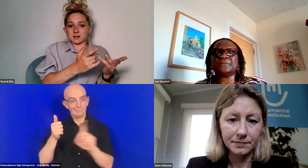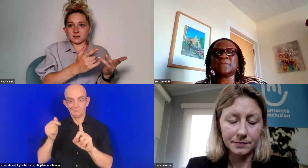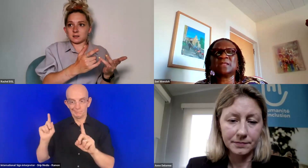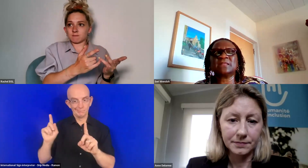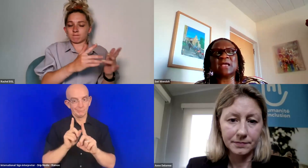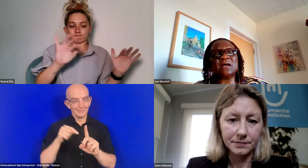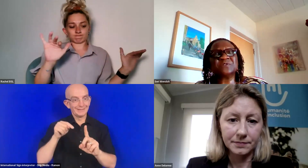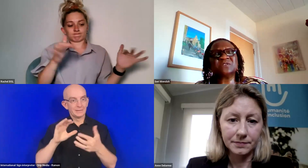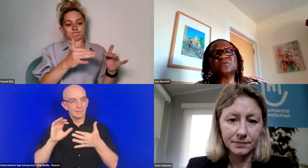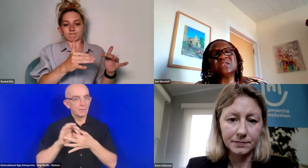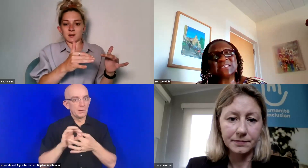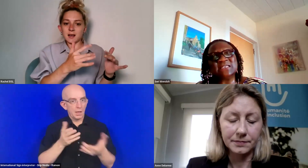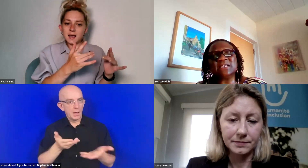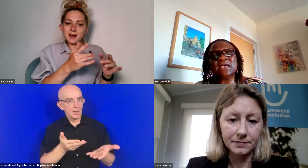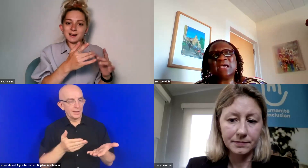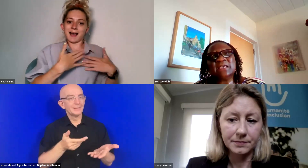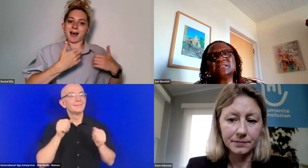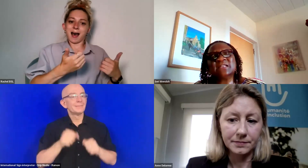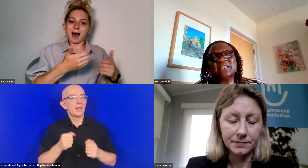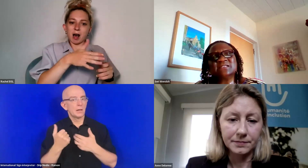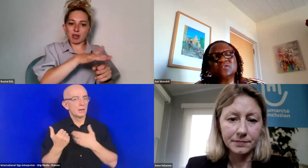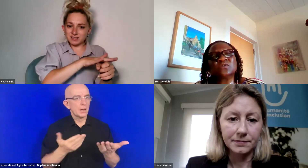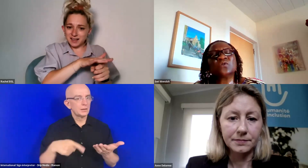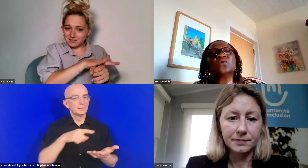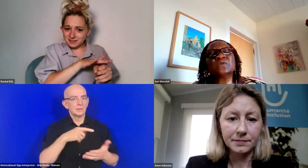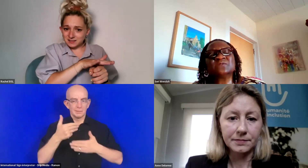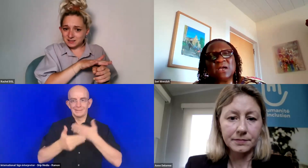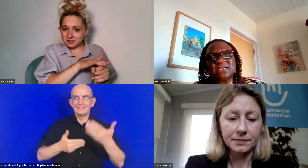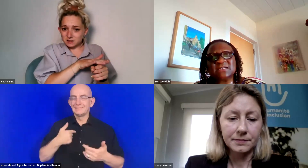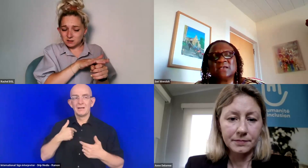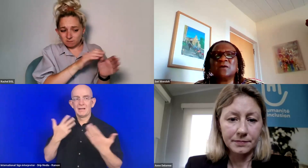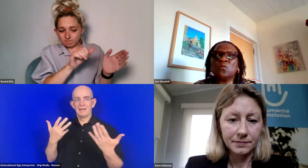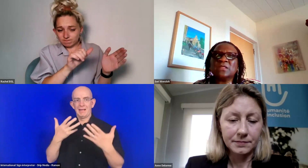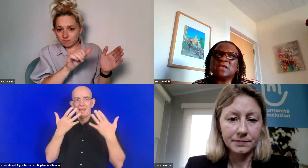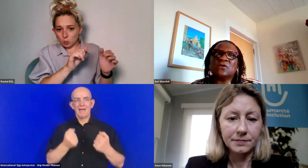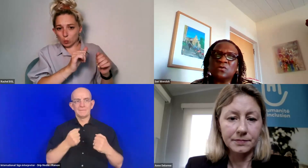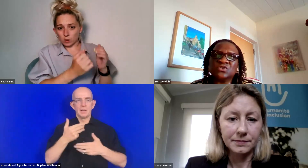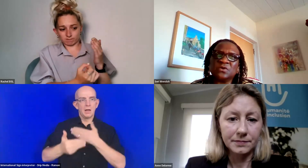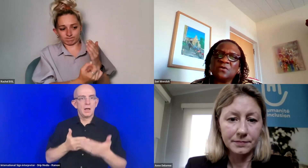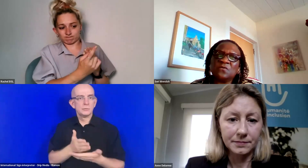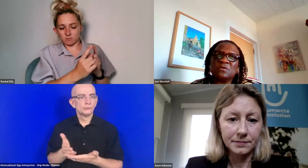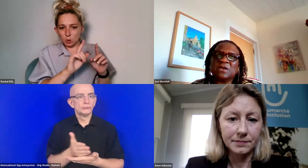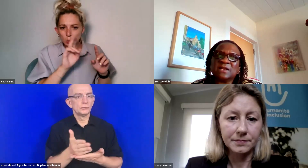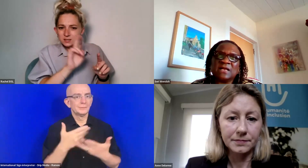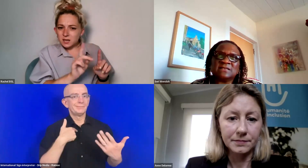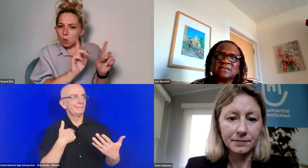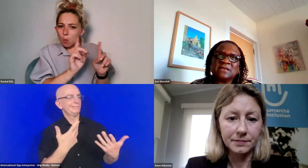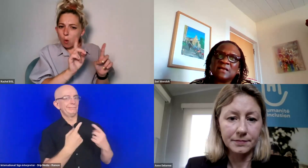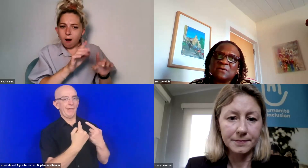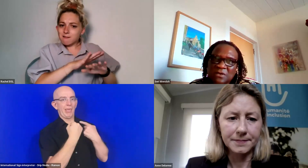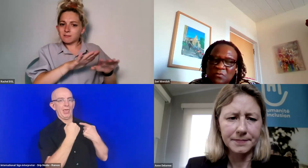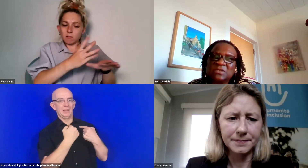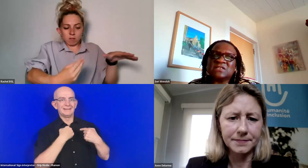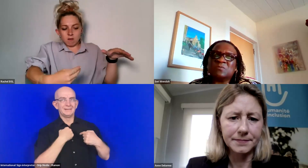settings. The gaps that we see is that this is not always matched with inclusion of women and